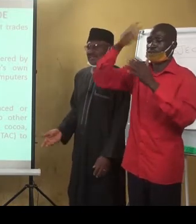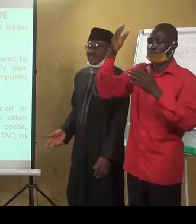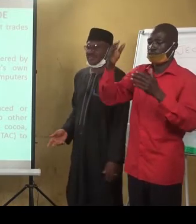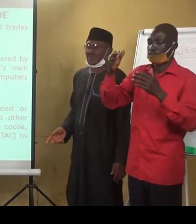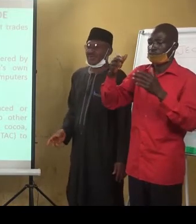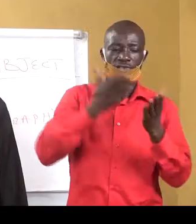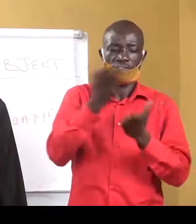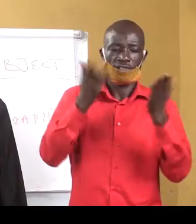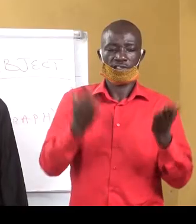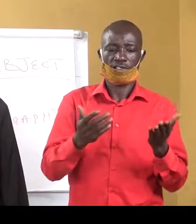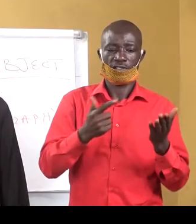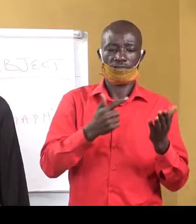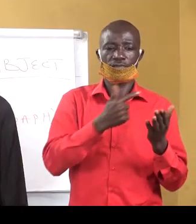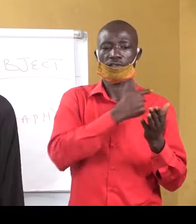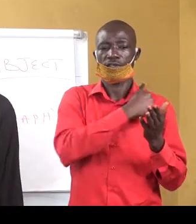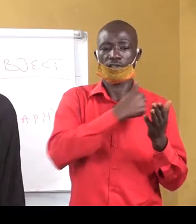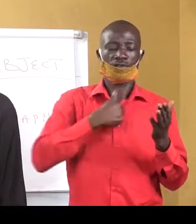For example, we